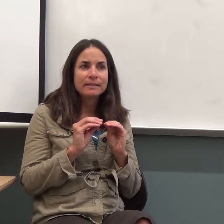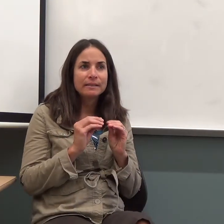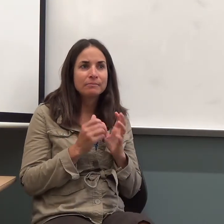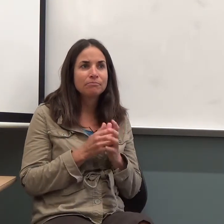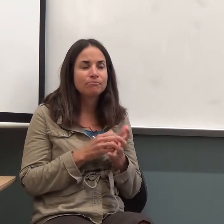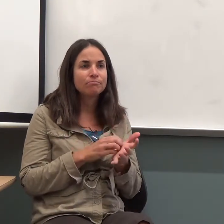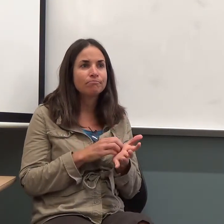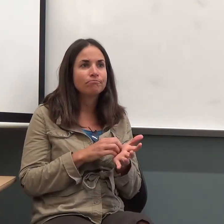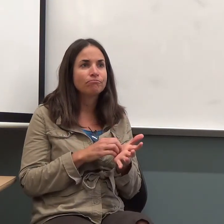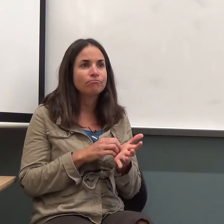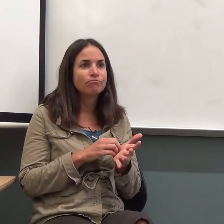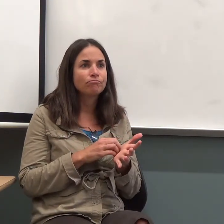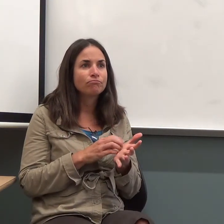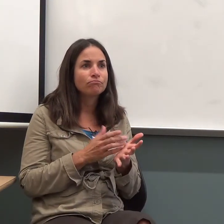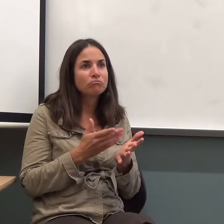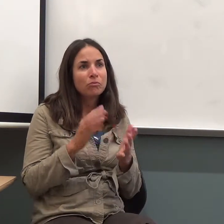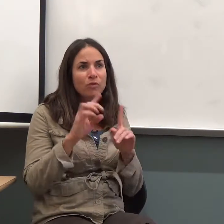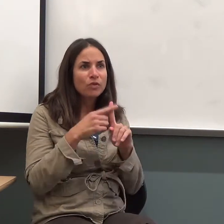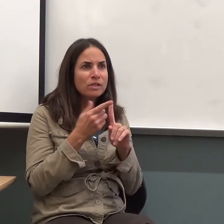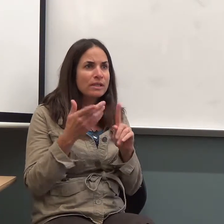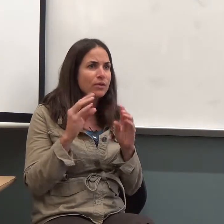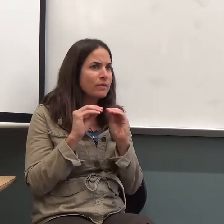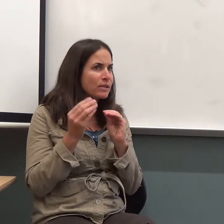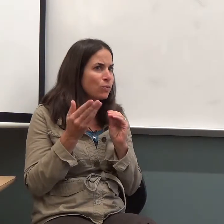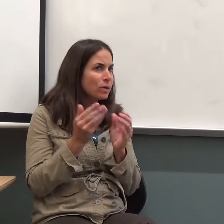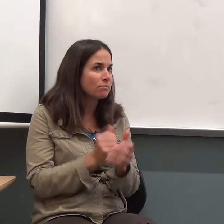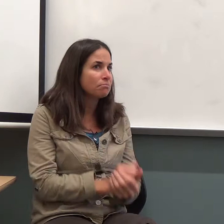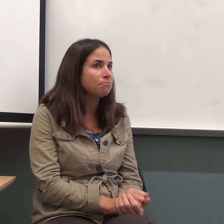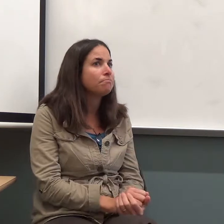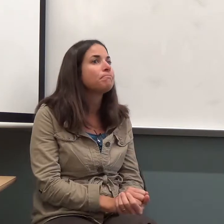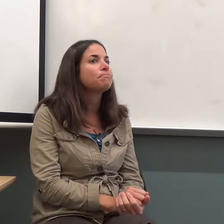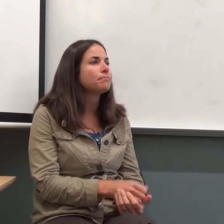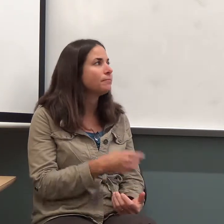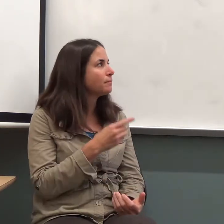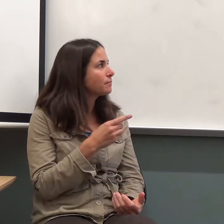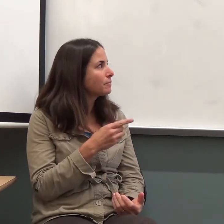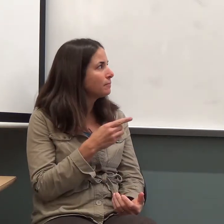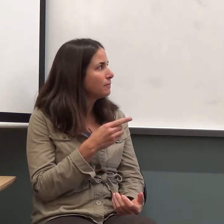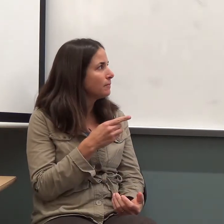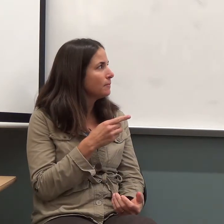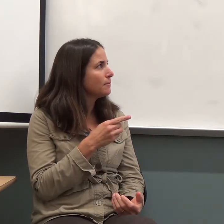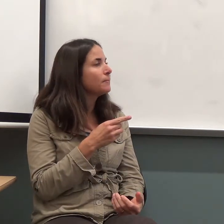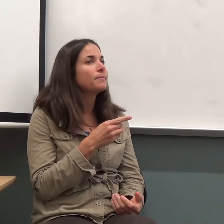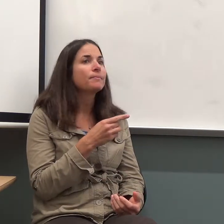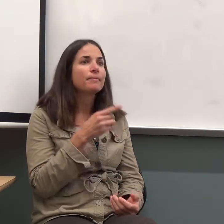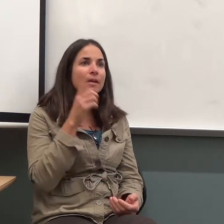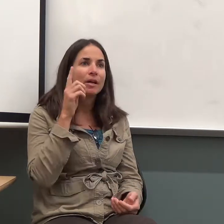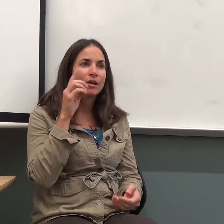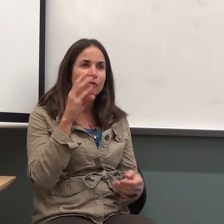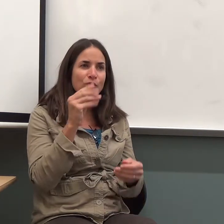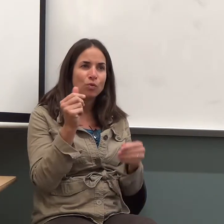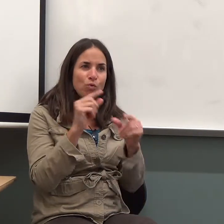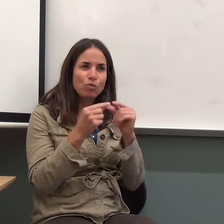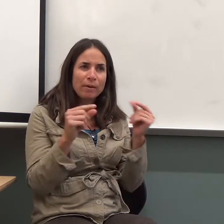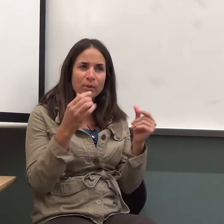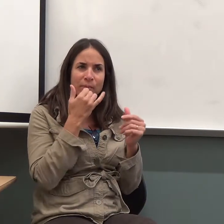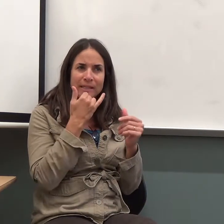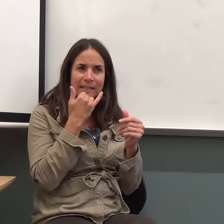So first of all, I noticed something. Without touching. We've got a couple of mistakes grammatically here. Before we even look at the sentence